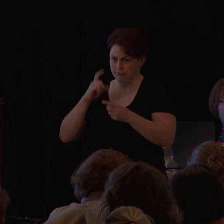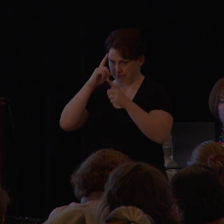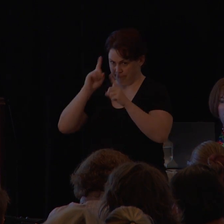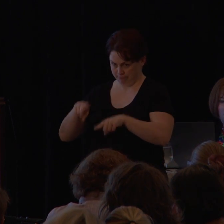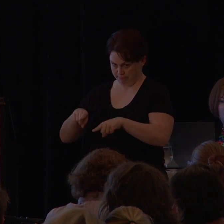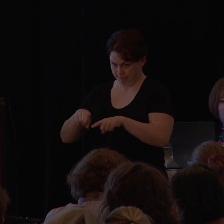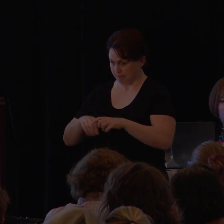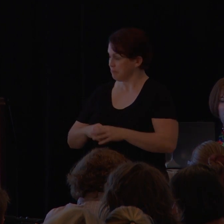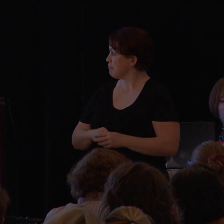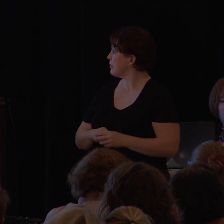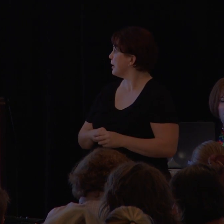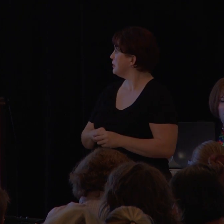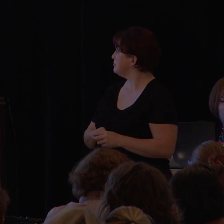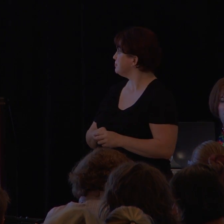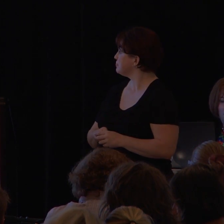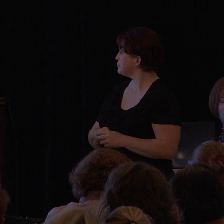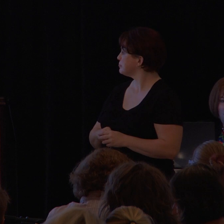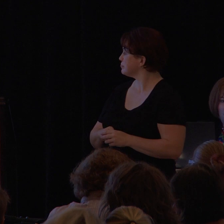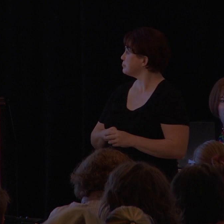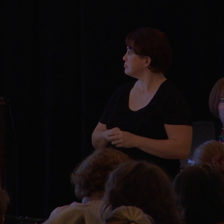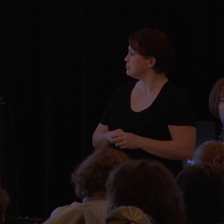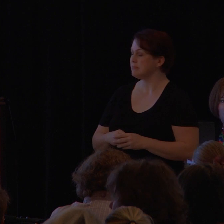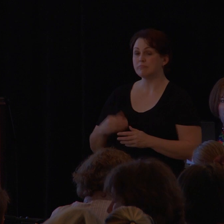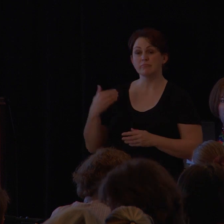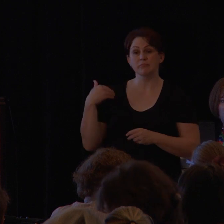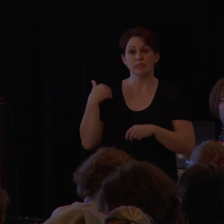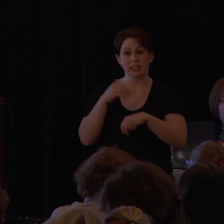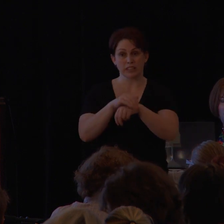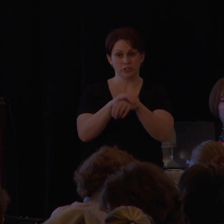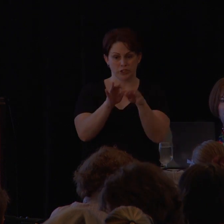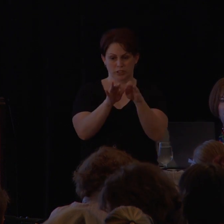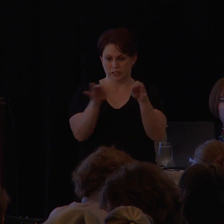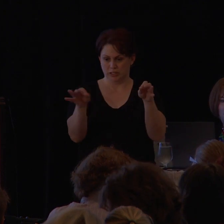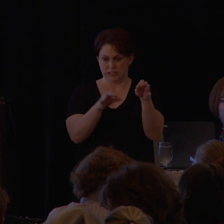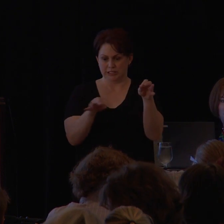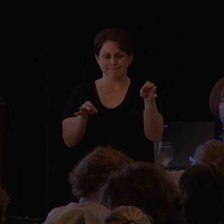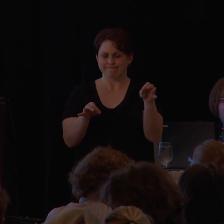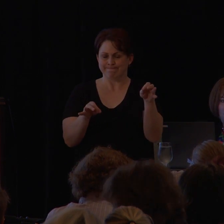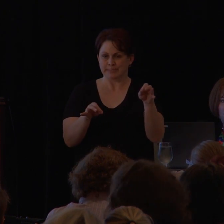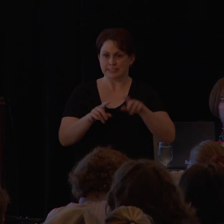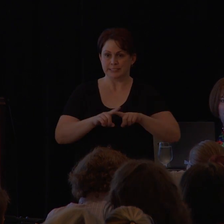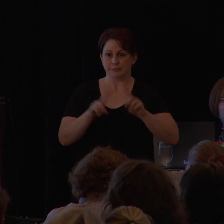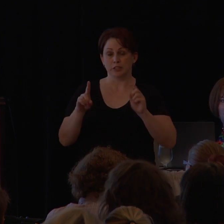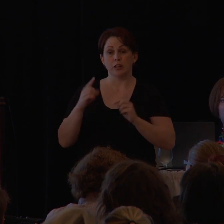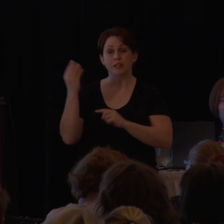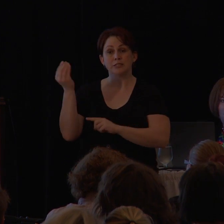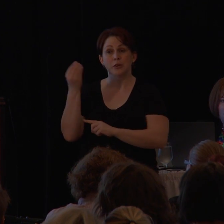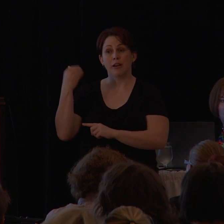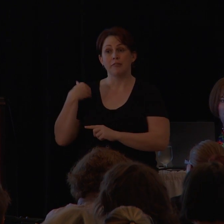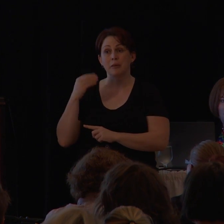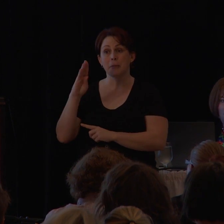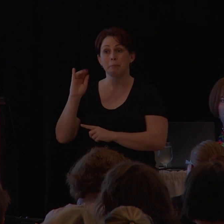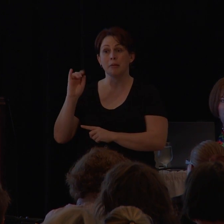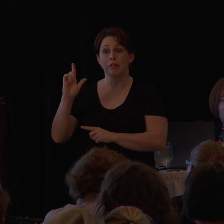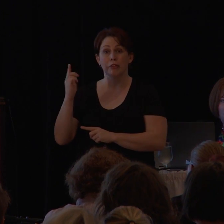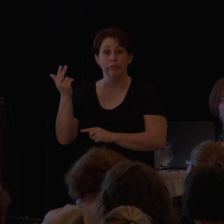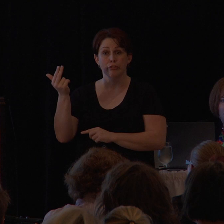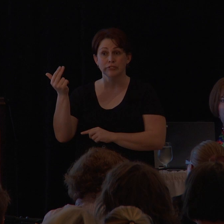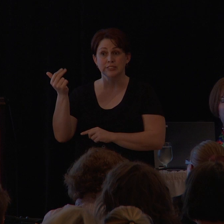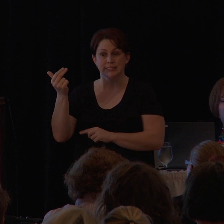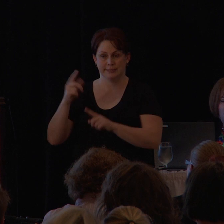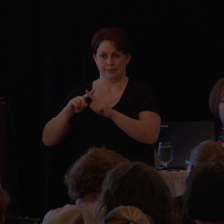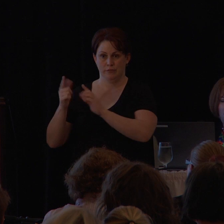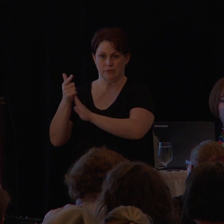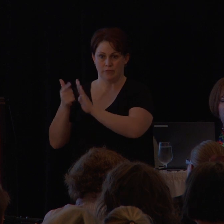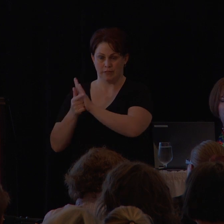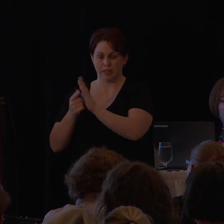the language a little less antagonistically than in Ontario's Bill 13, where the main issue, and still talked about,